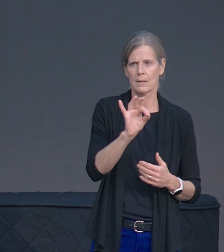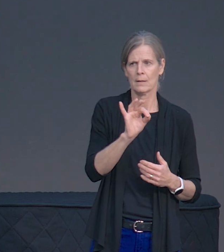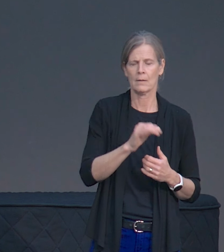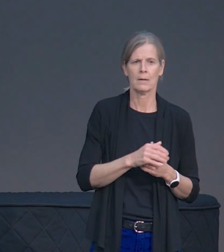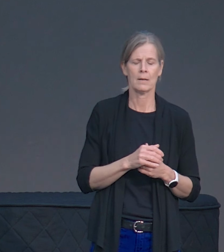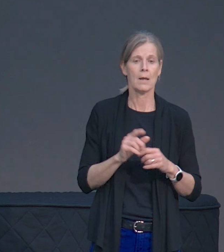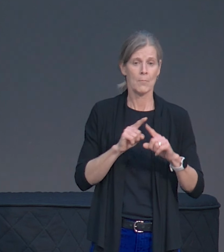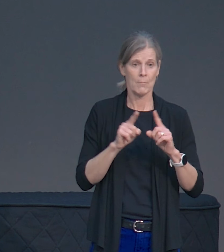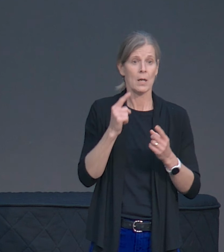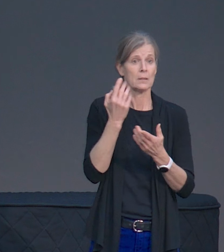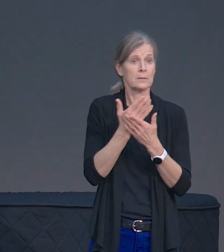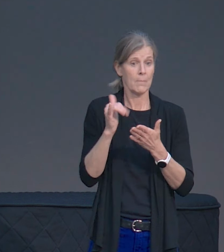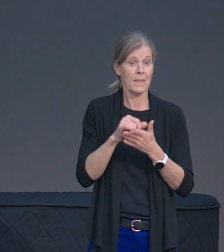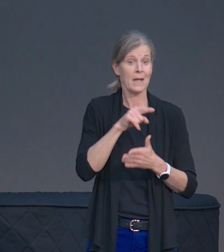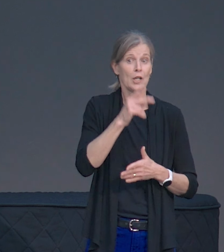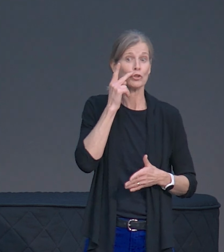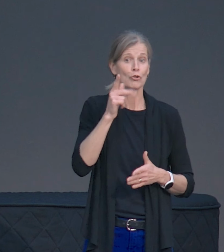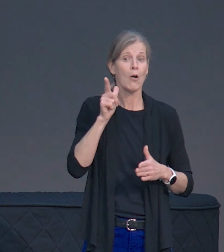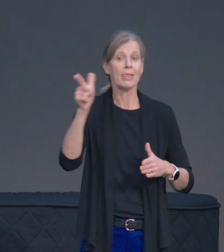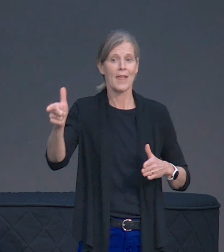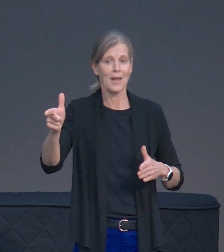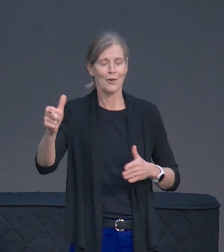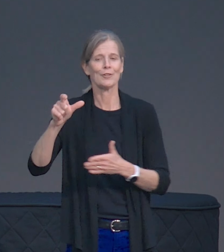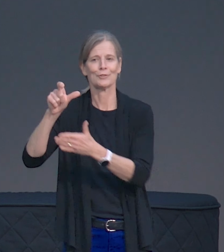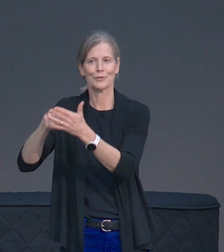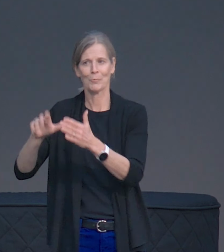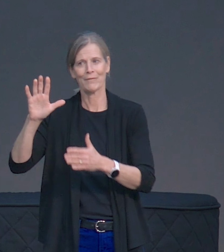But It's Something That He Saw In Chapter 53